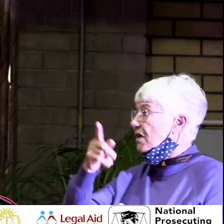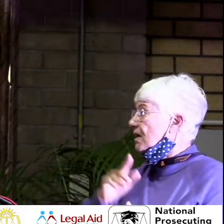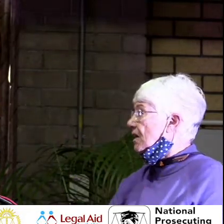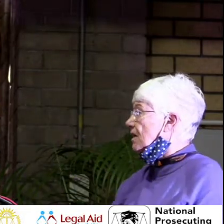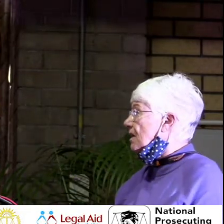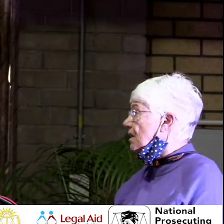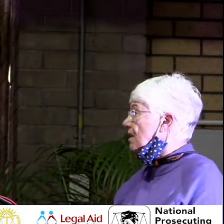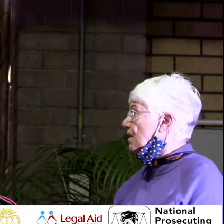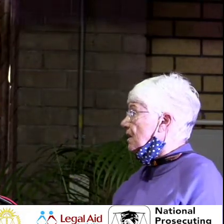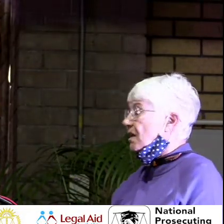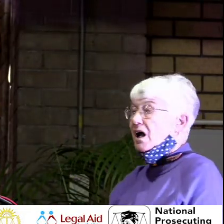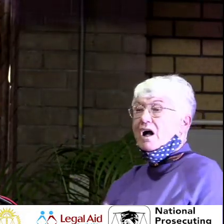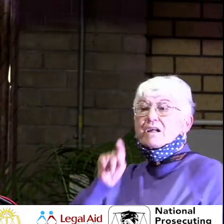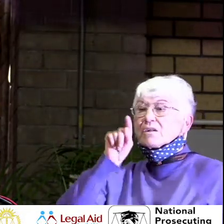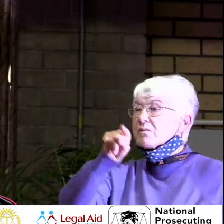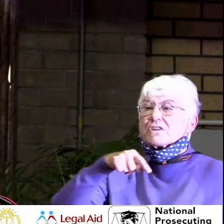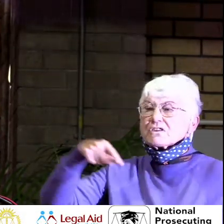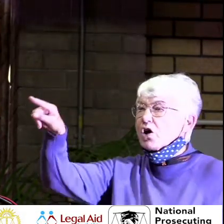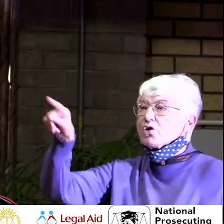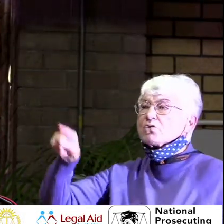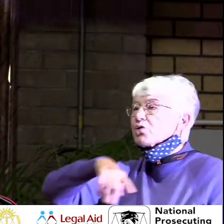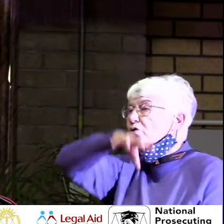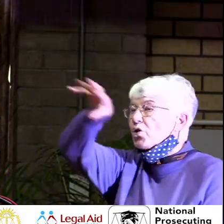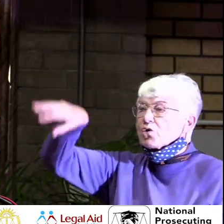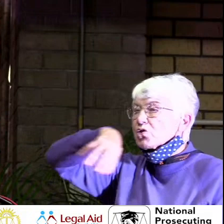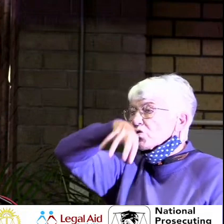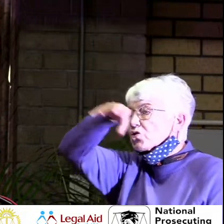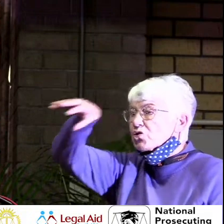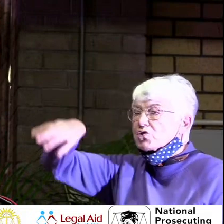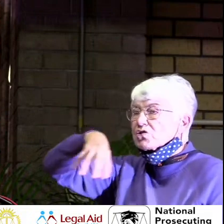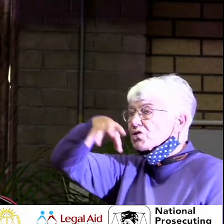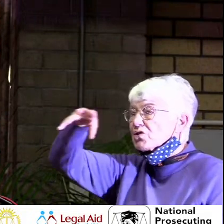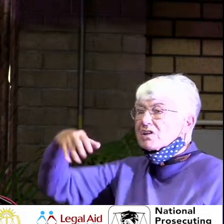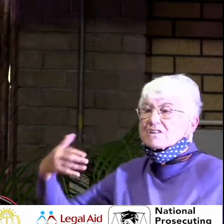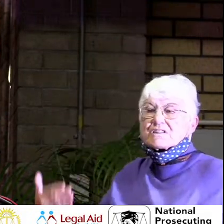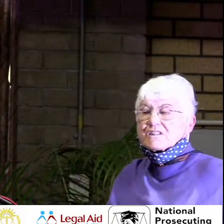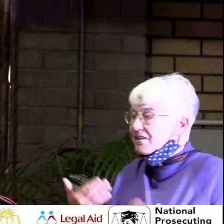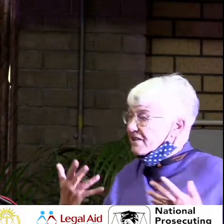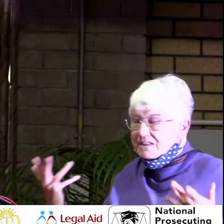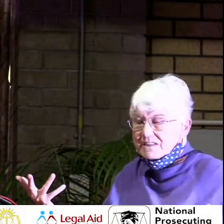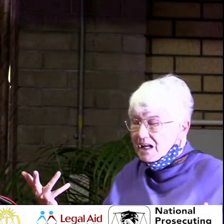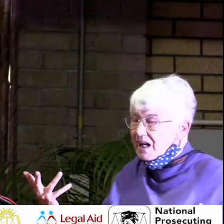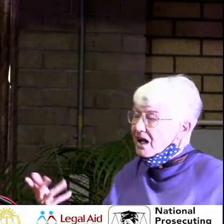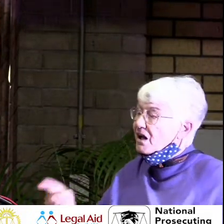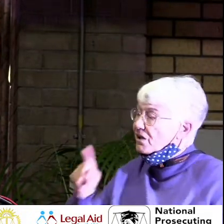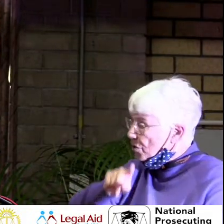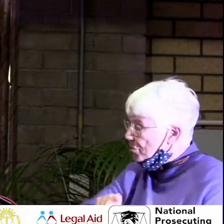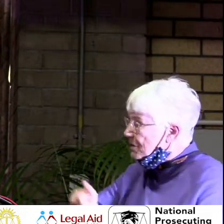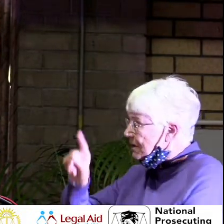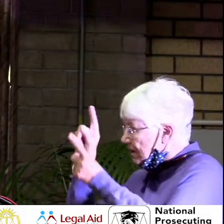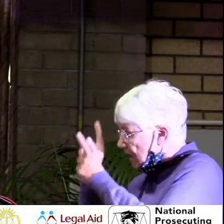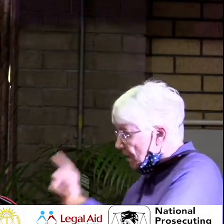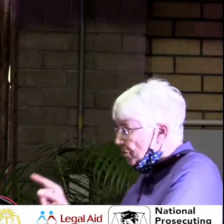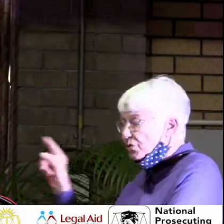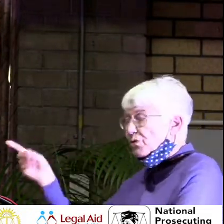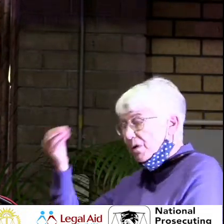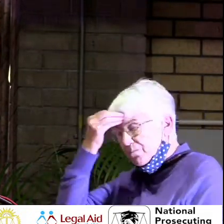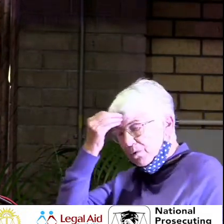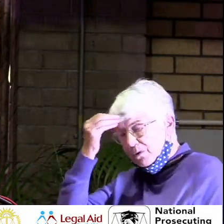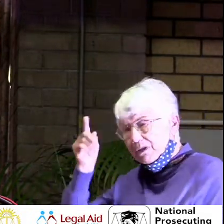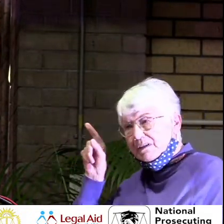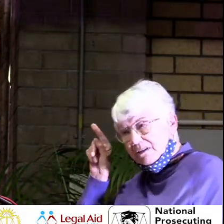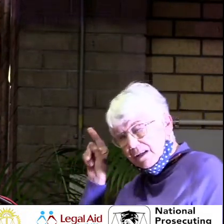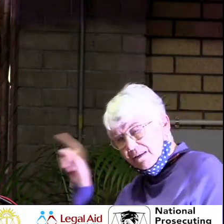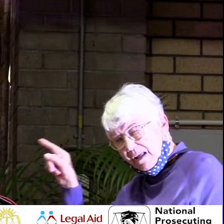of the community. You must come to us, and we are obliged to serve you because we are public servants.